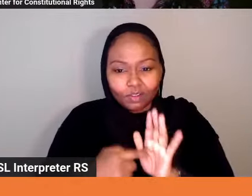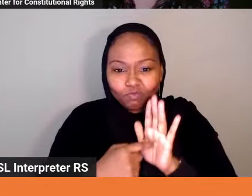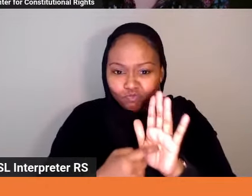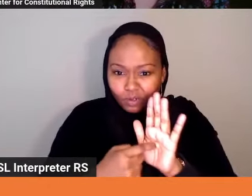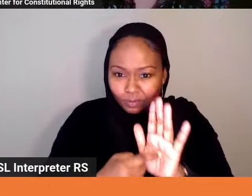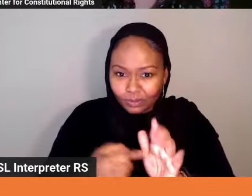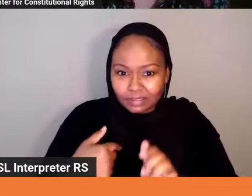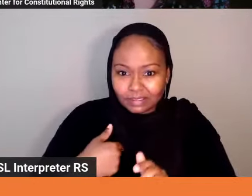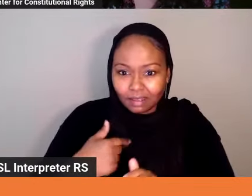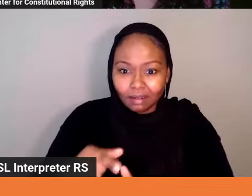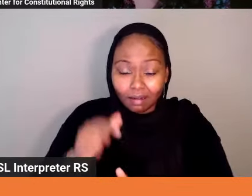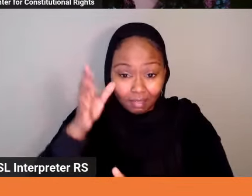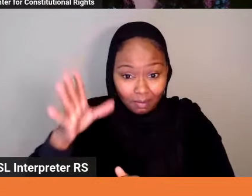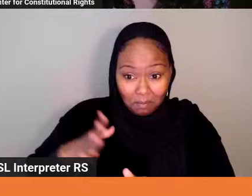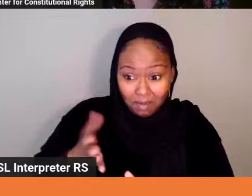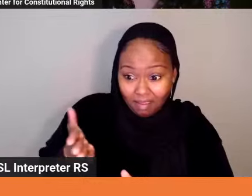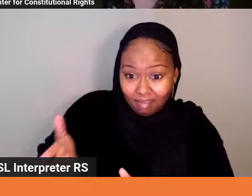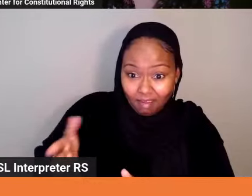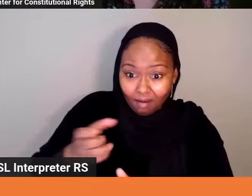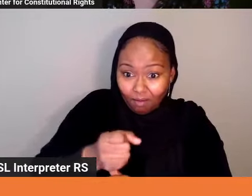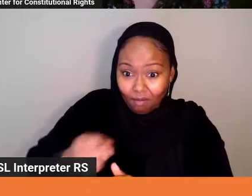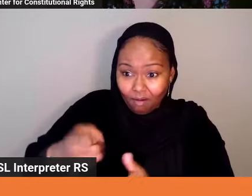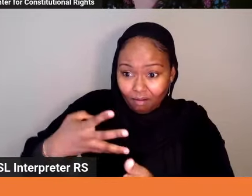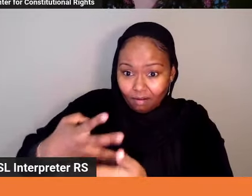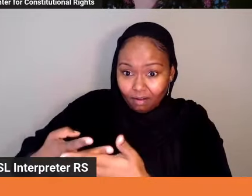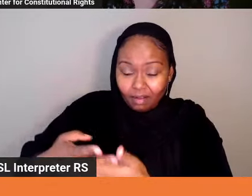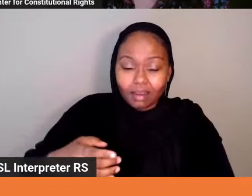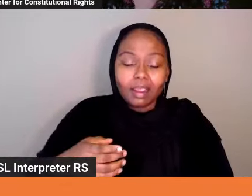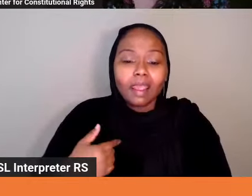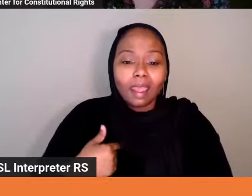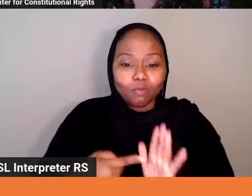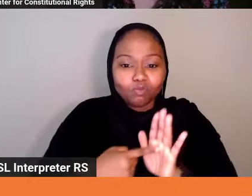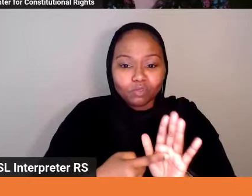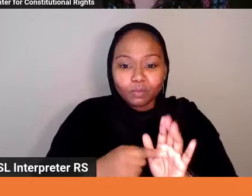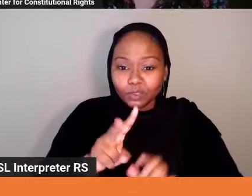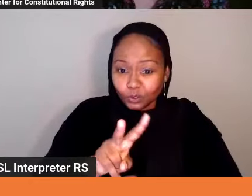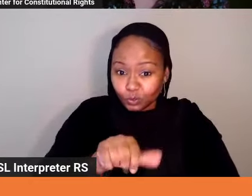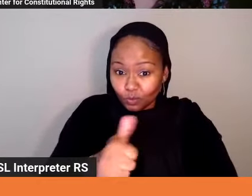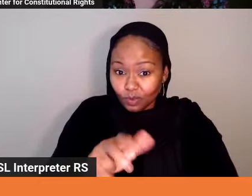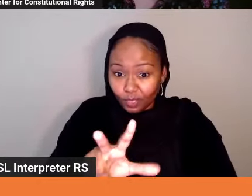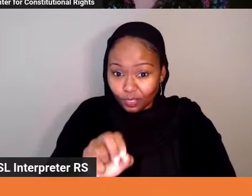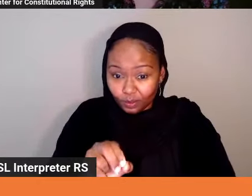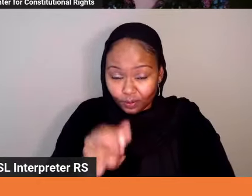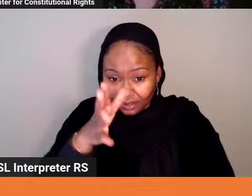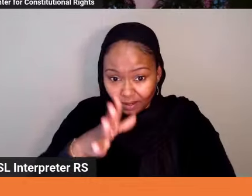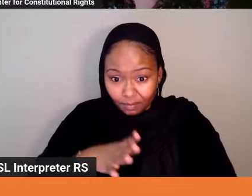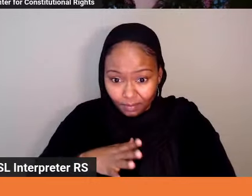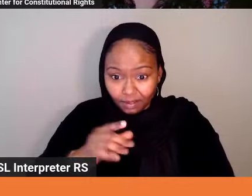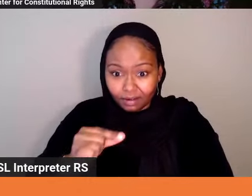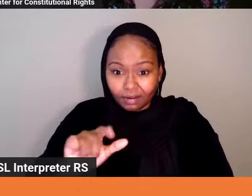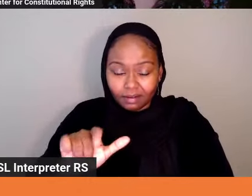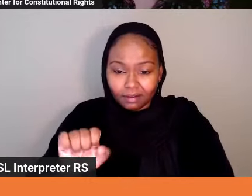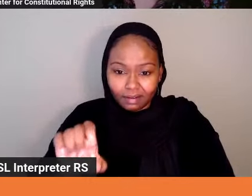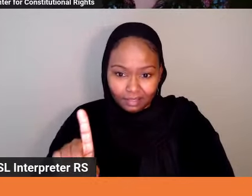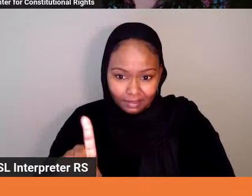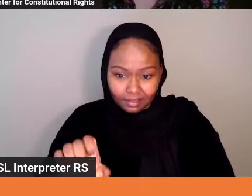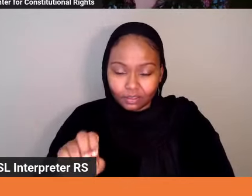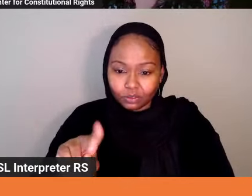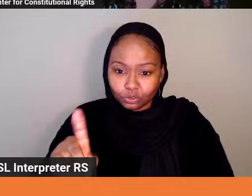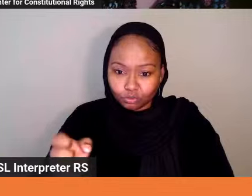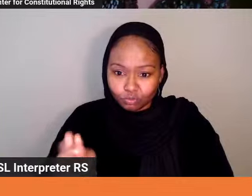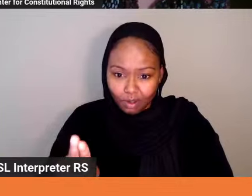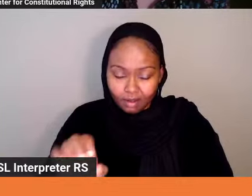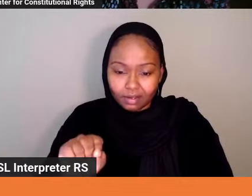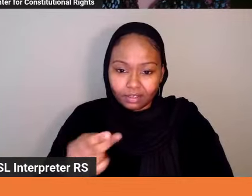opened and represent two of the 30 men who remain there today. Their names are Gulid Duran and Shirkawi